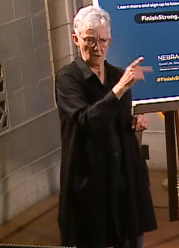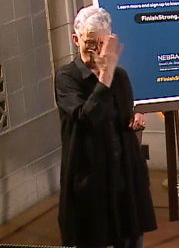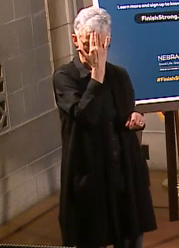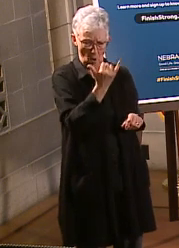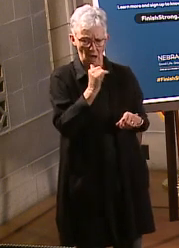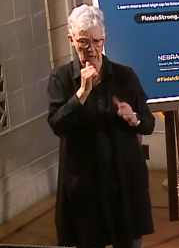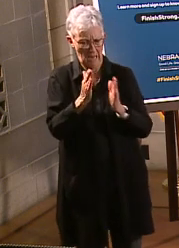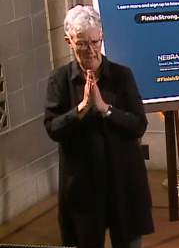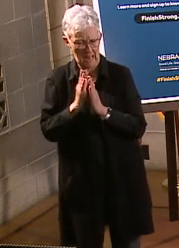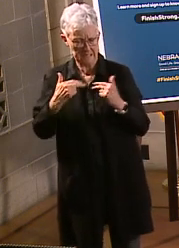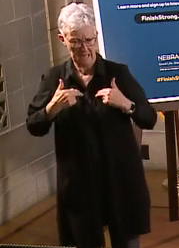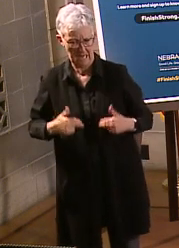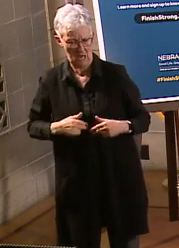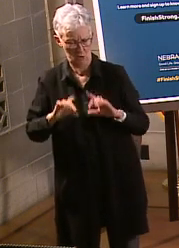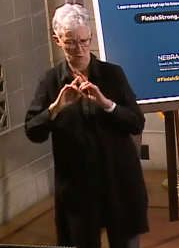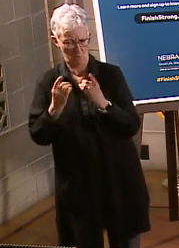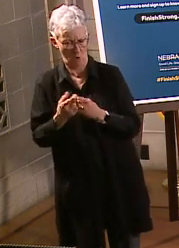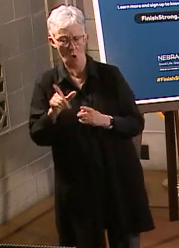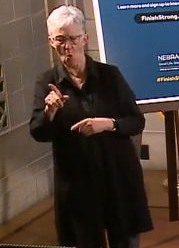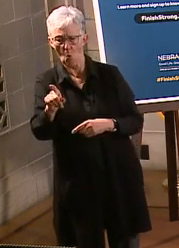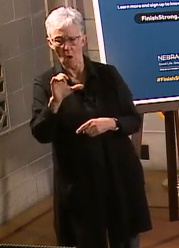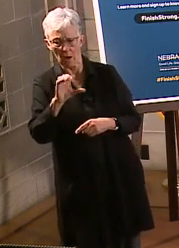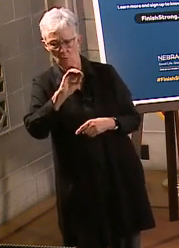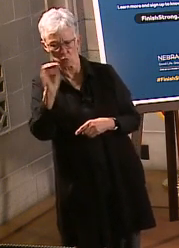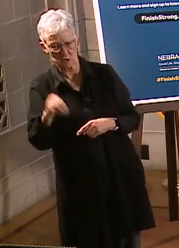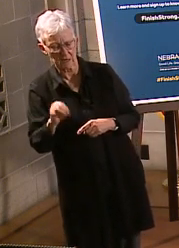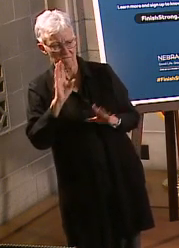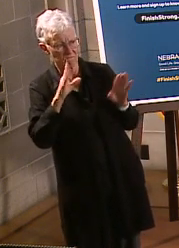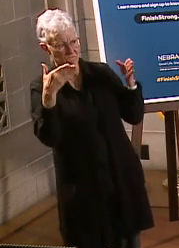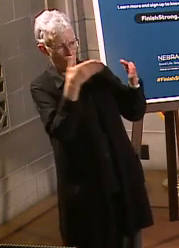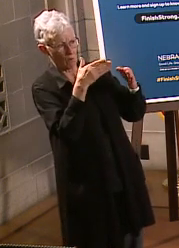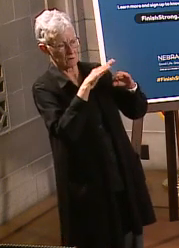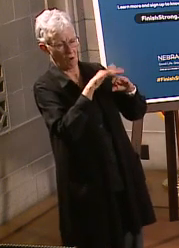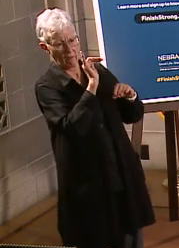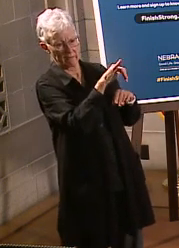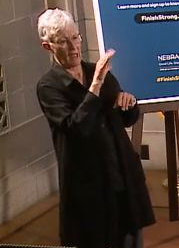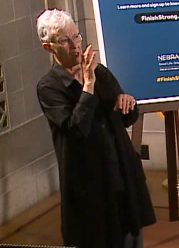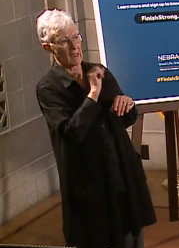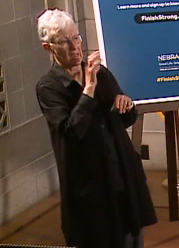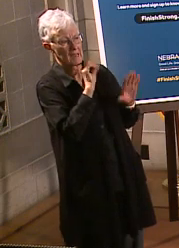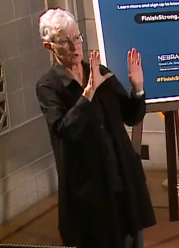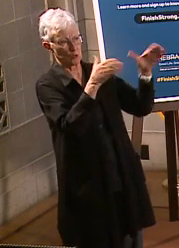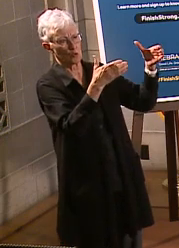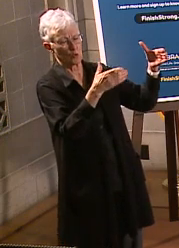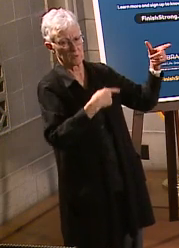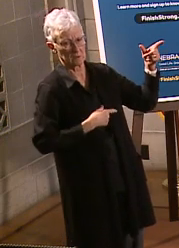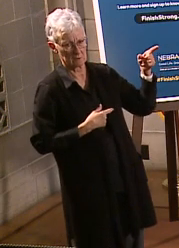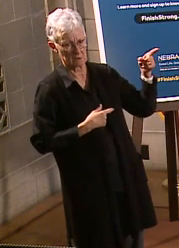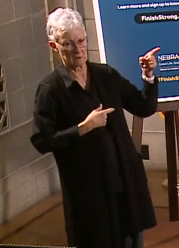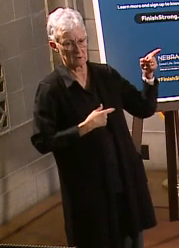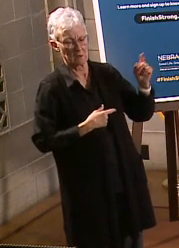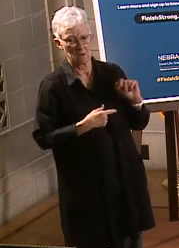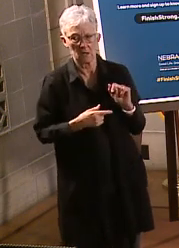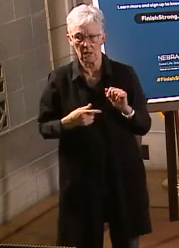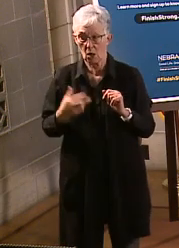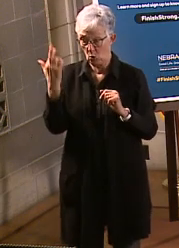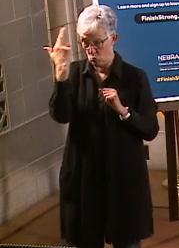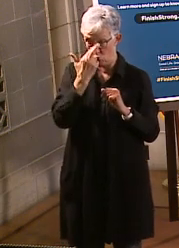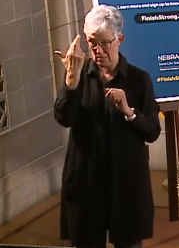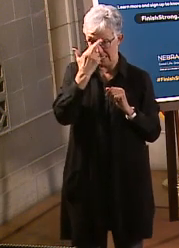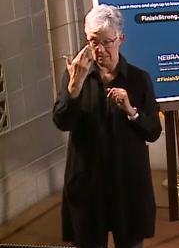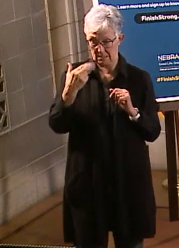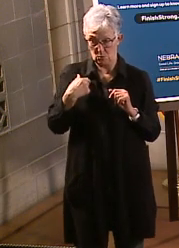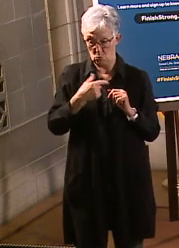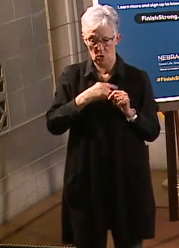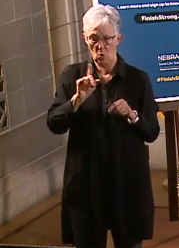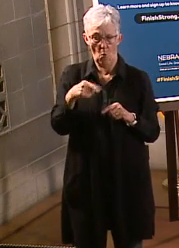to do 100%? And again, the rationale there is really to be able to give health departments some flexibility with regard to